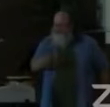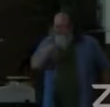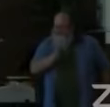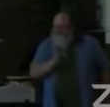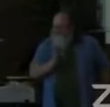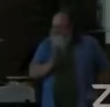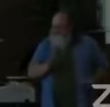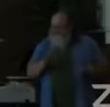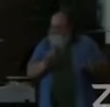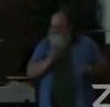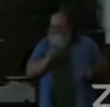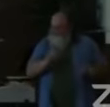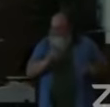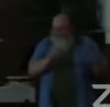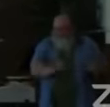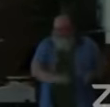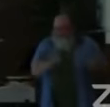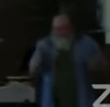suffer.